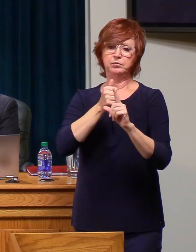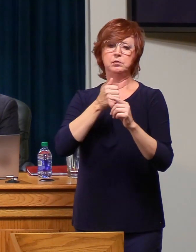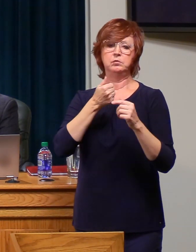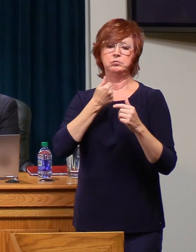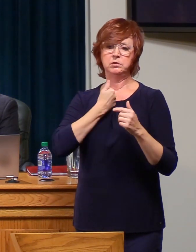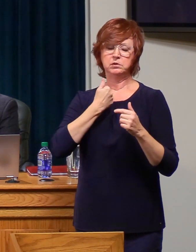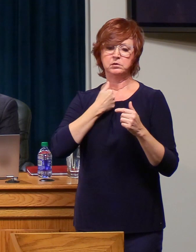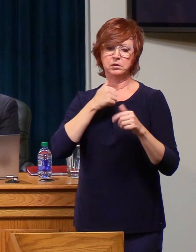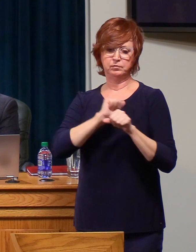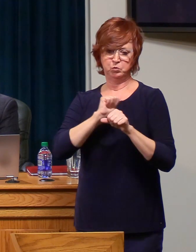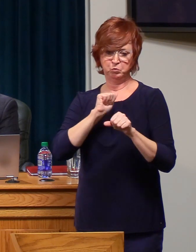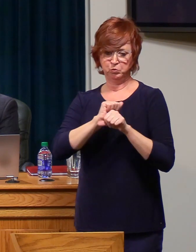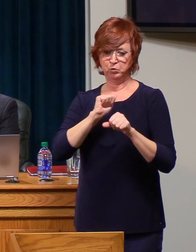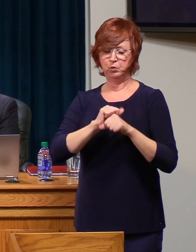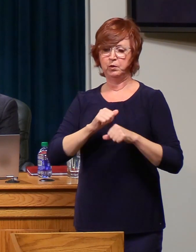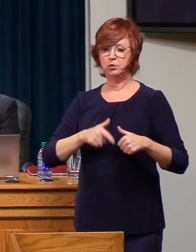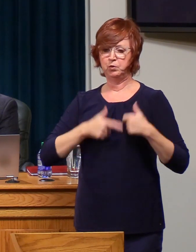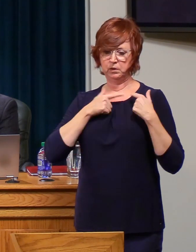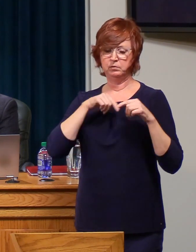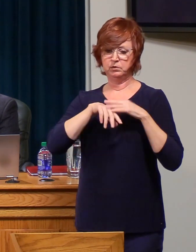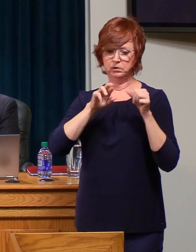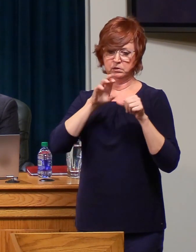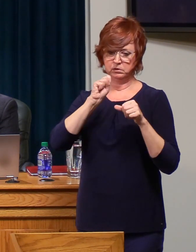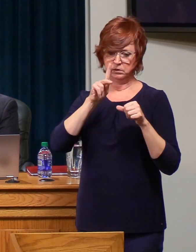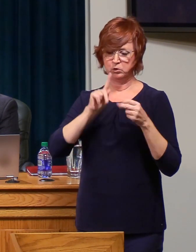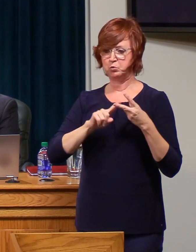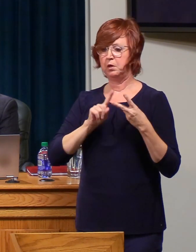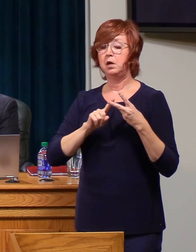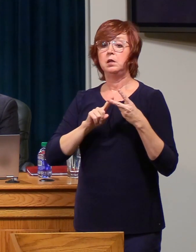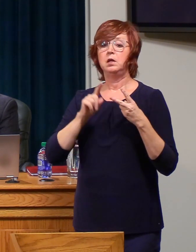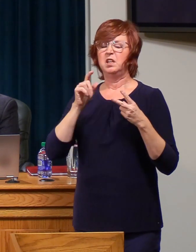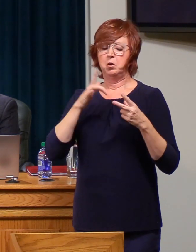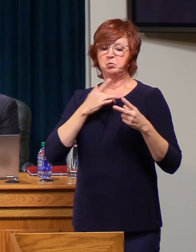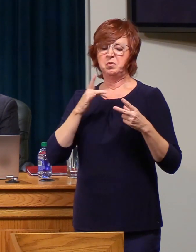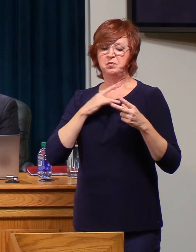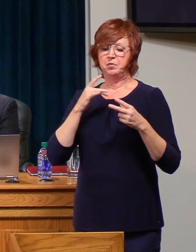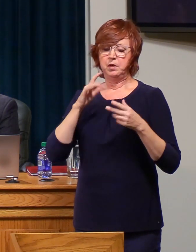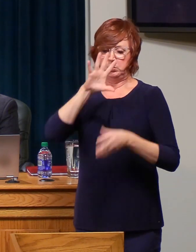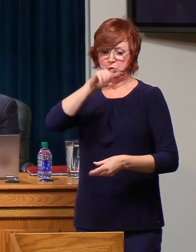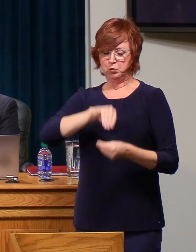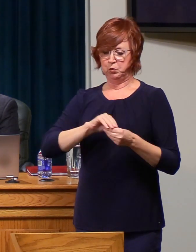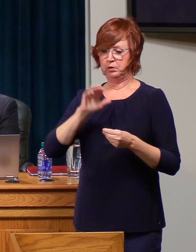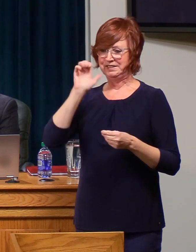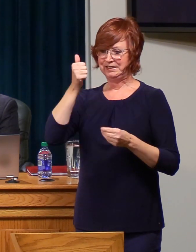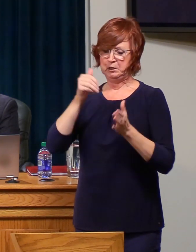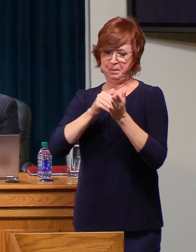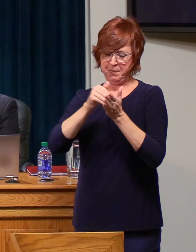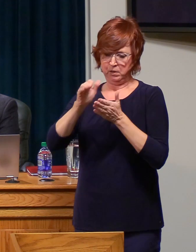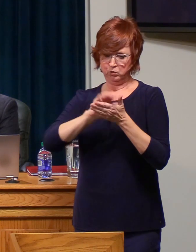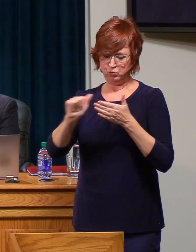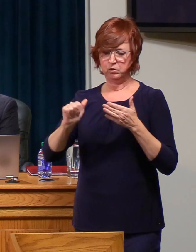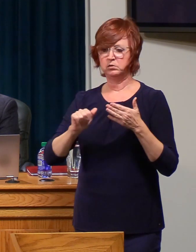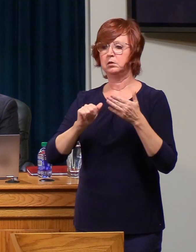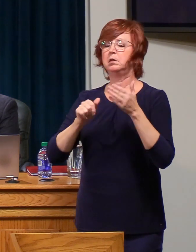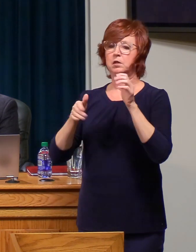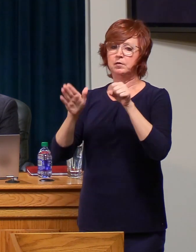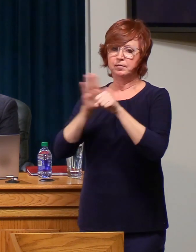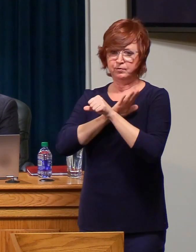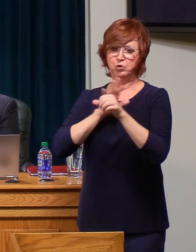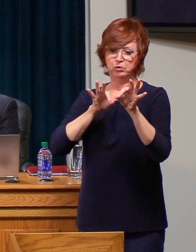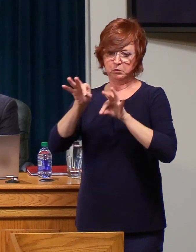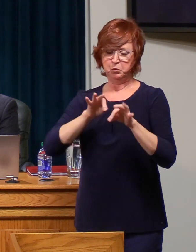an anticipated investment of $10 million, and the full criteria and the application information will be posted